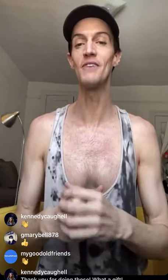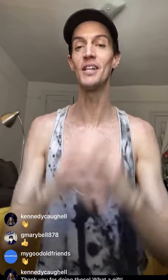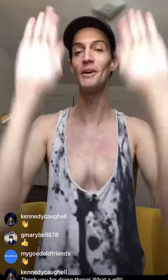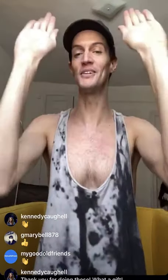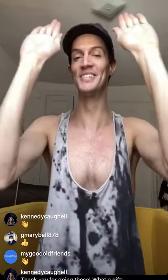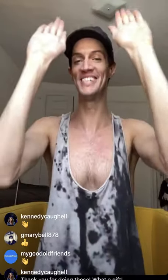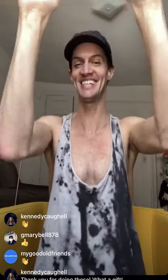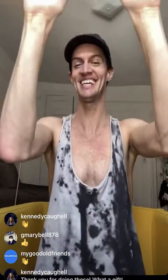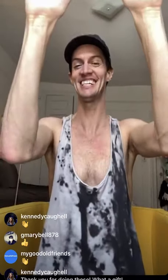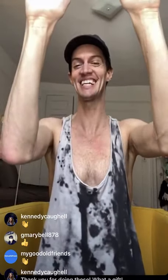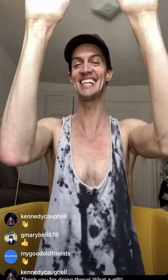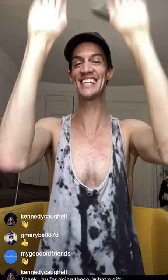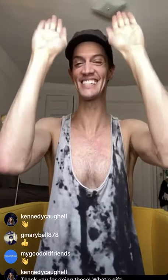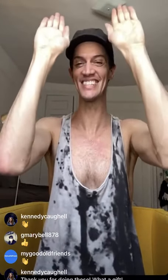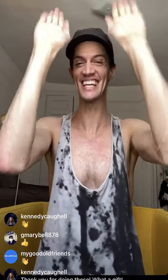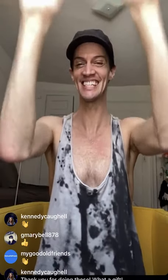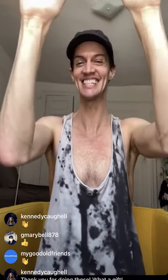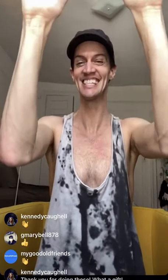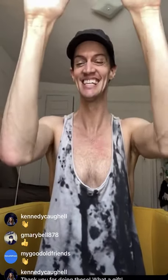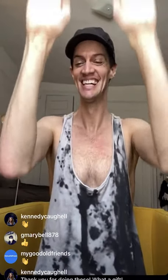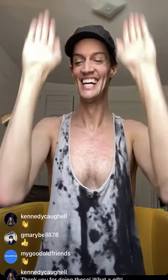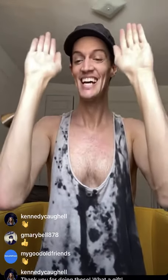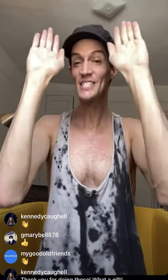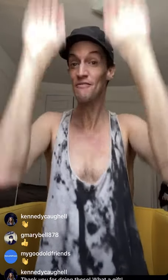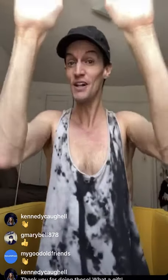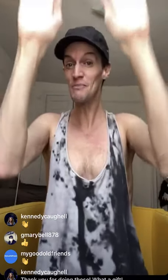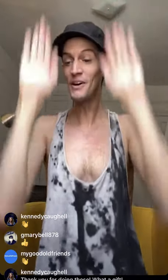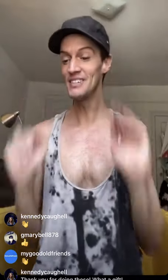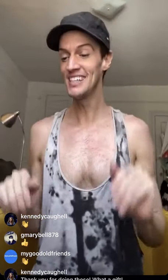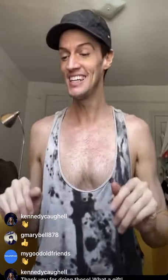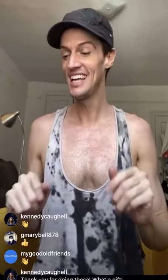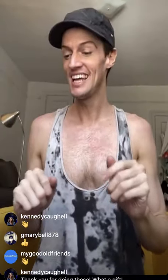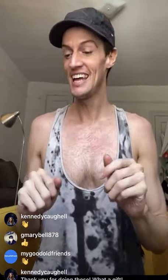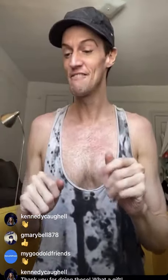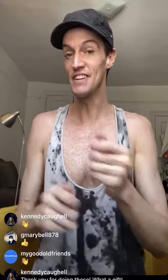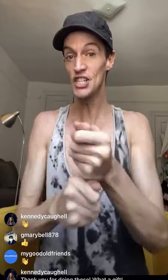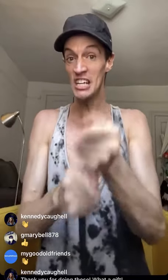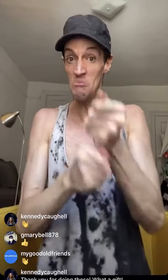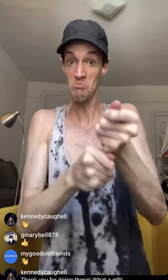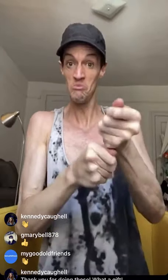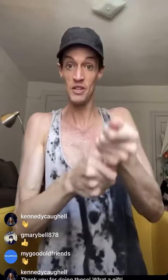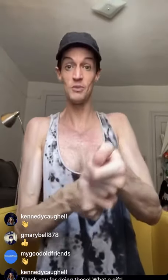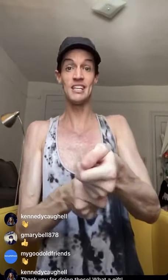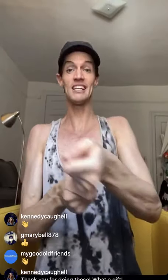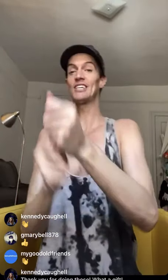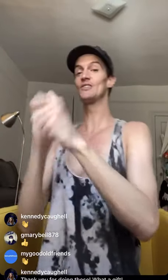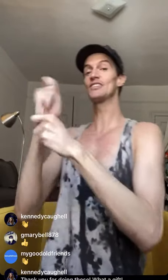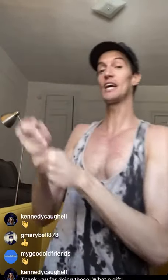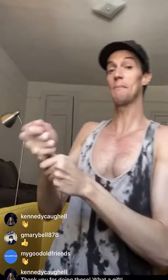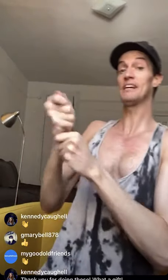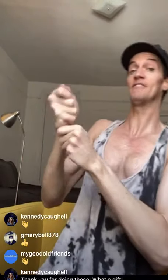volleyball, the context of the sentence. So volleyball, fishing, you pretend like you just caught a big fish,